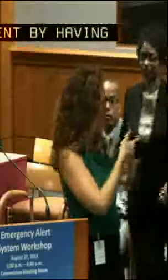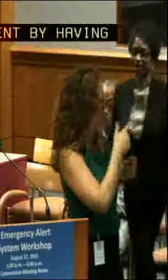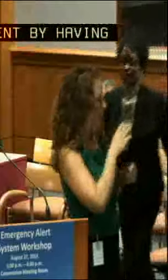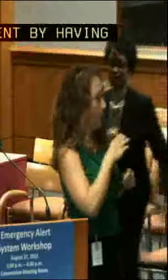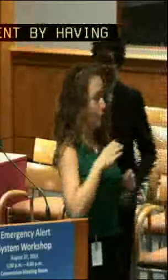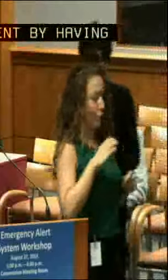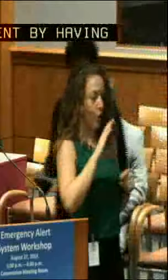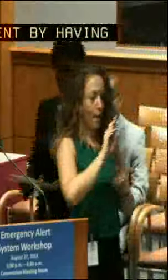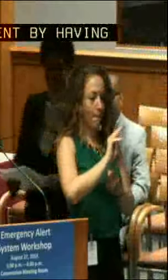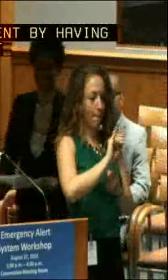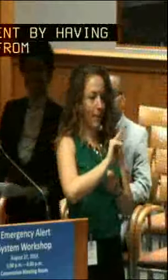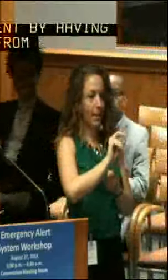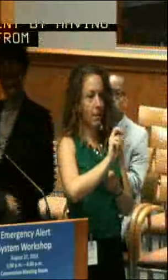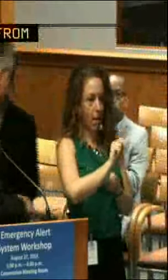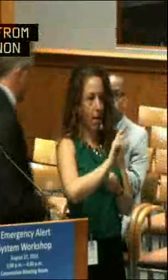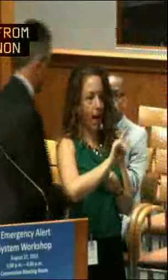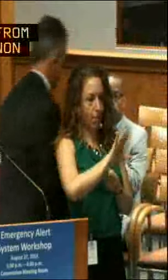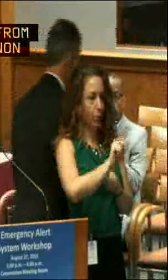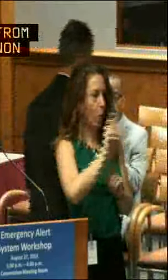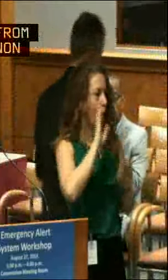thank you. Thank you.